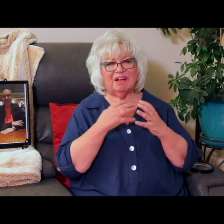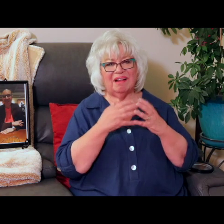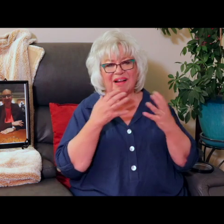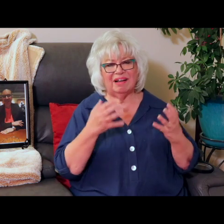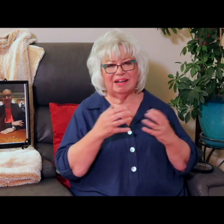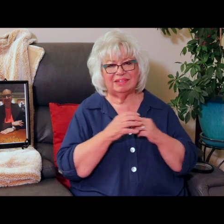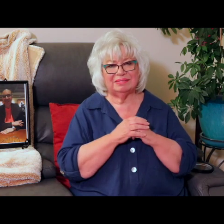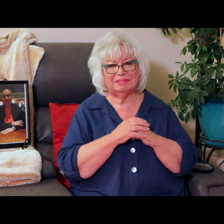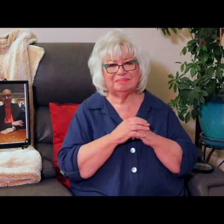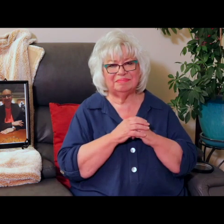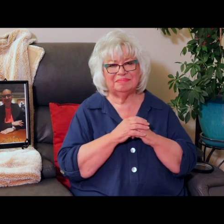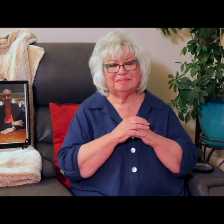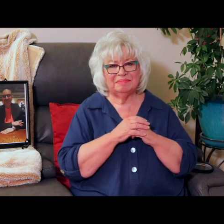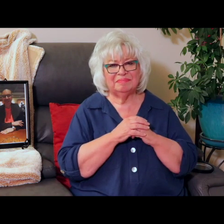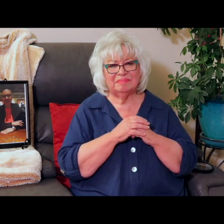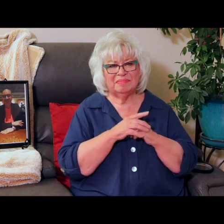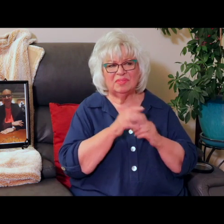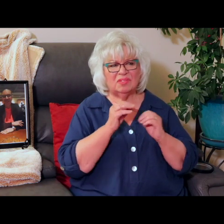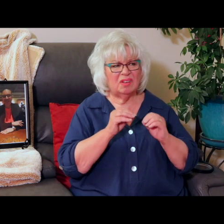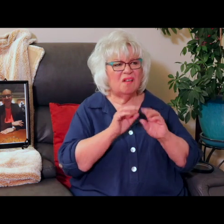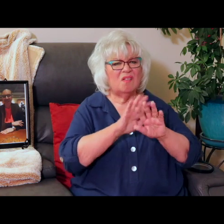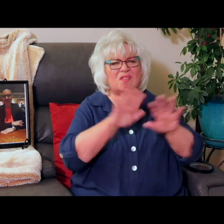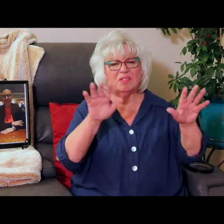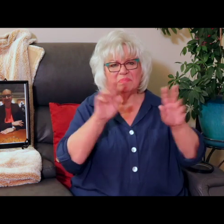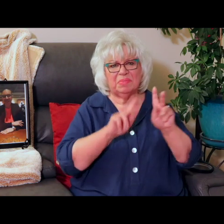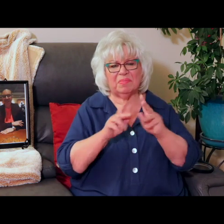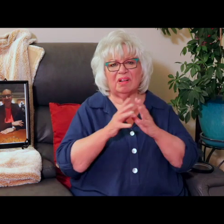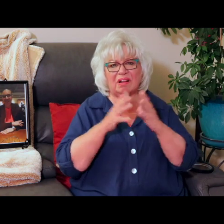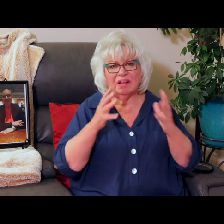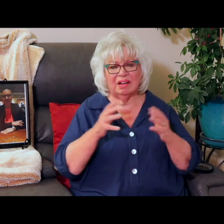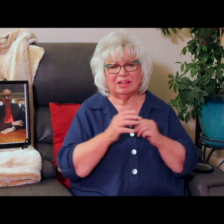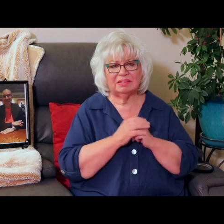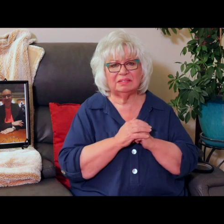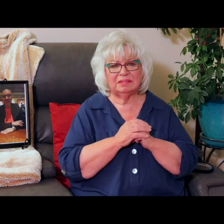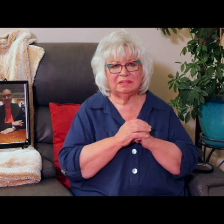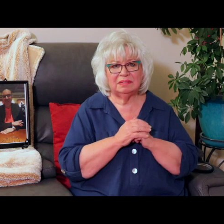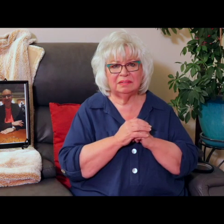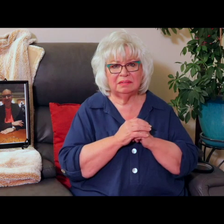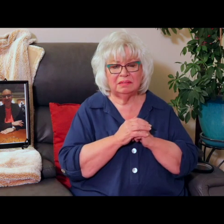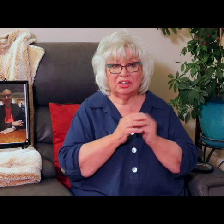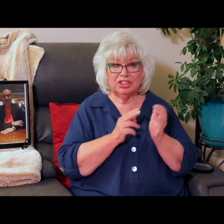He's taught me so much, as he's taught so many people.